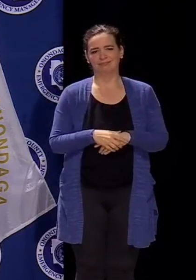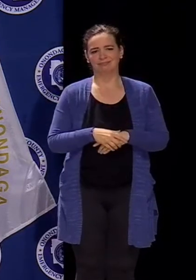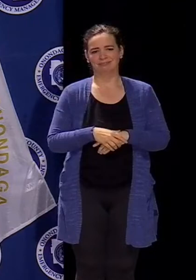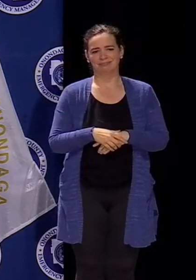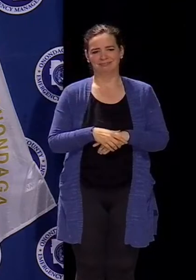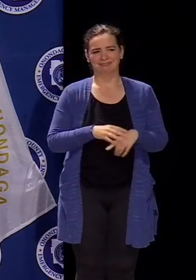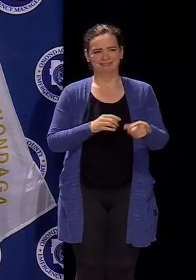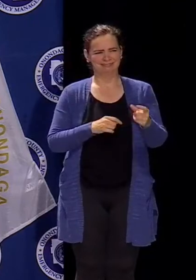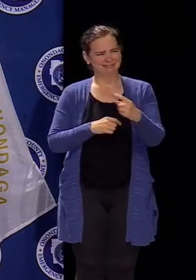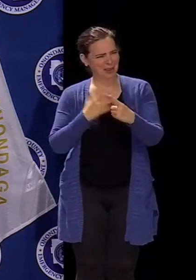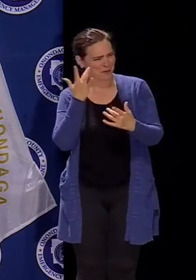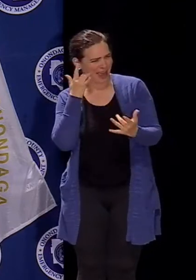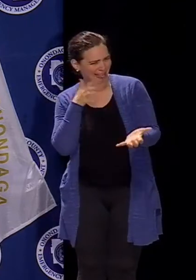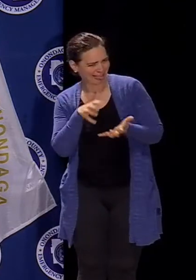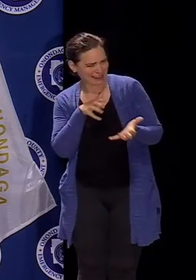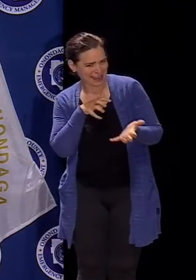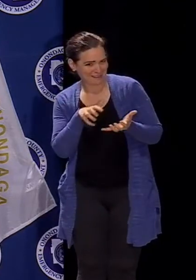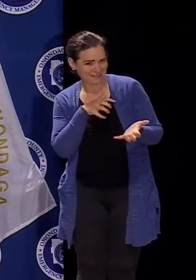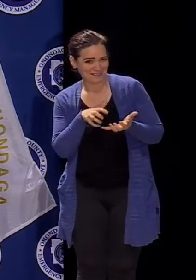be 15. We'll see.